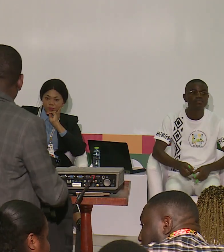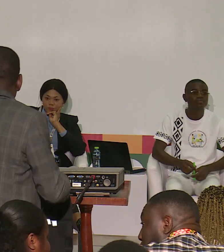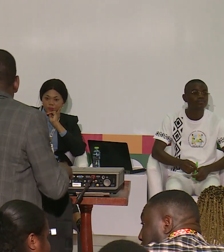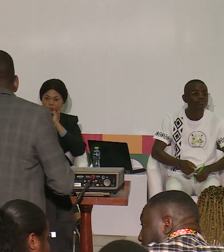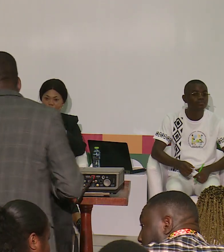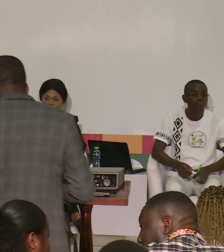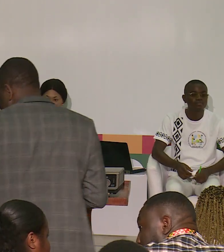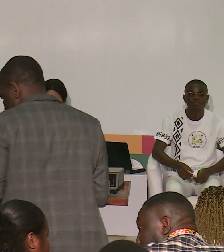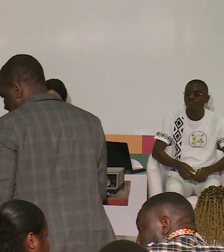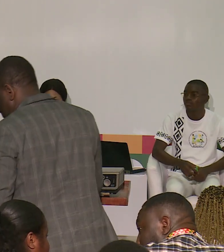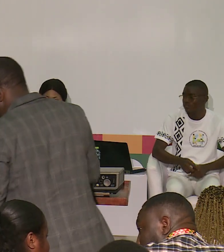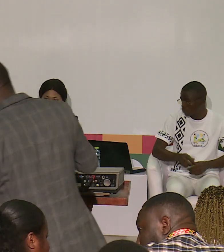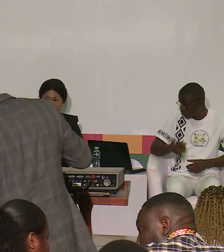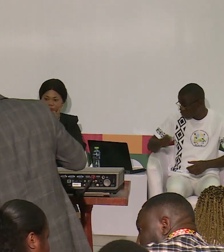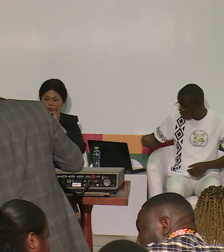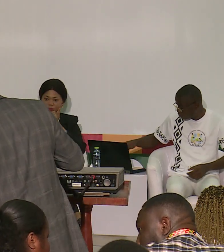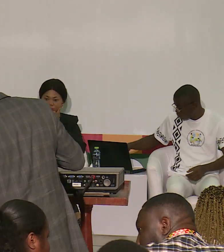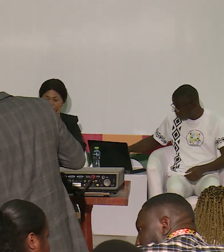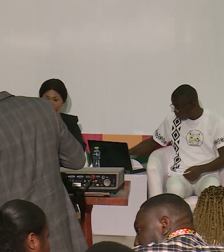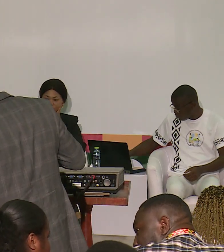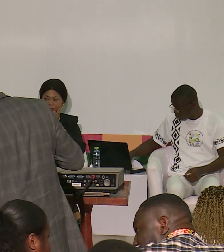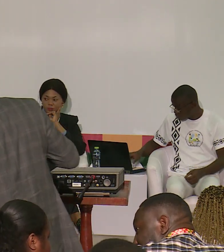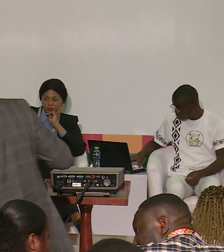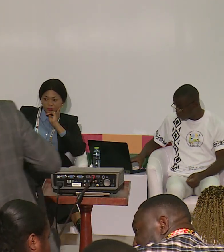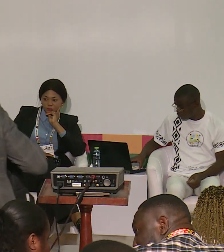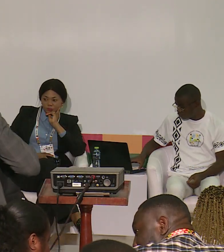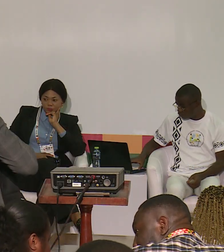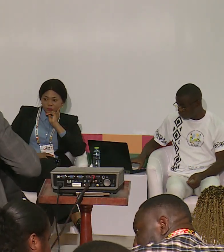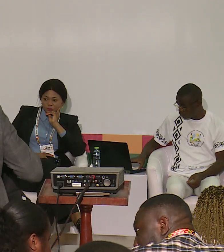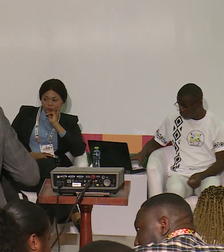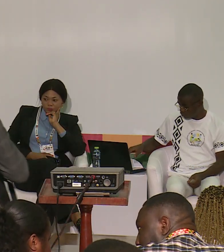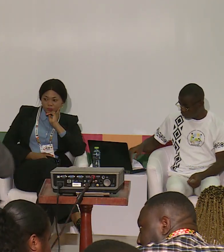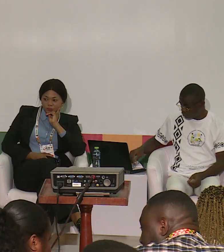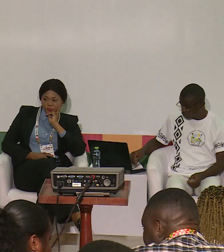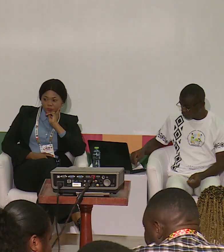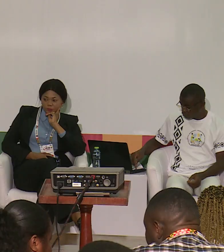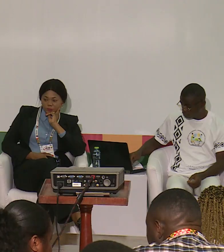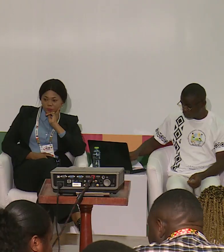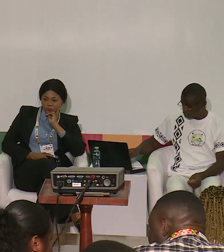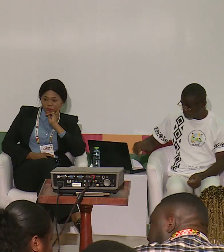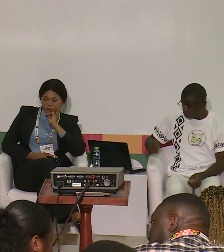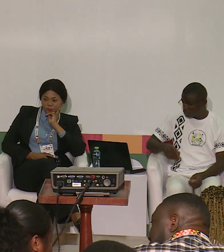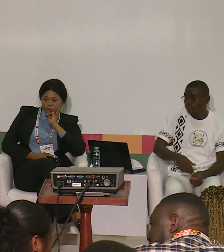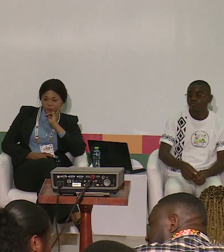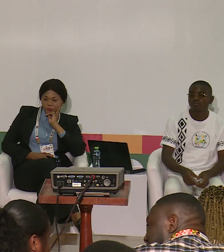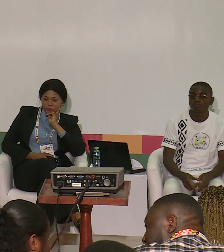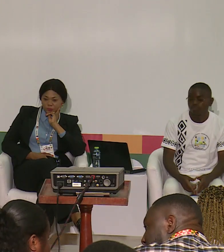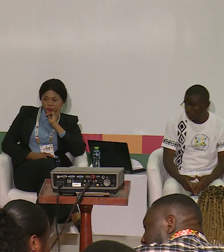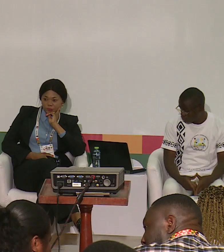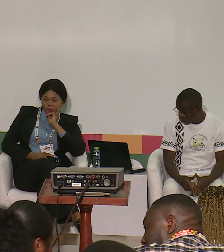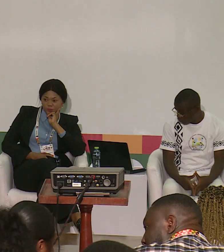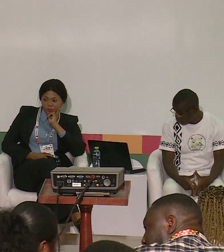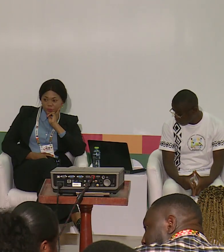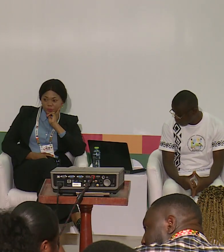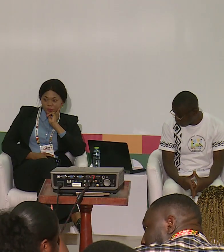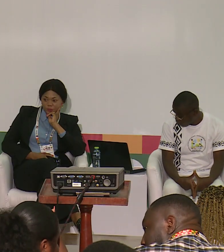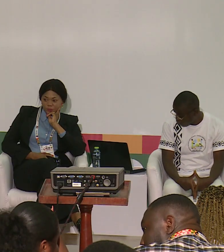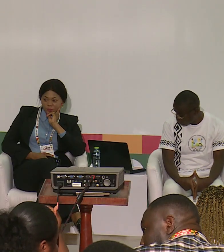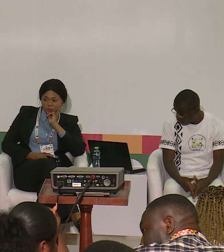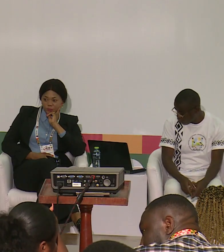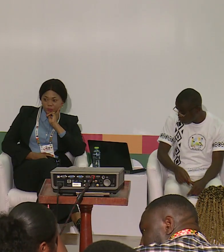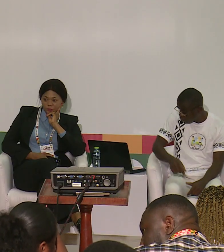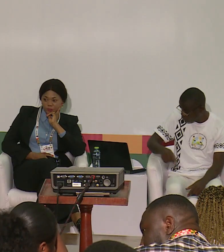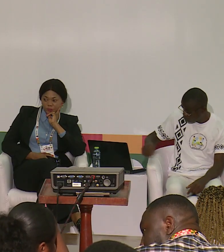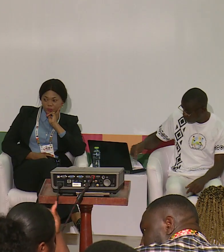of trained young people who provide non-clinical services, and they are able to reach out to their peers